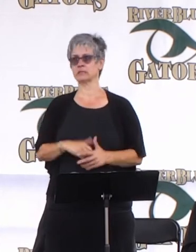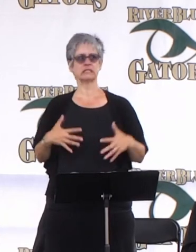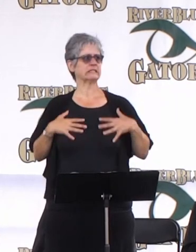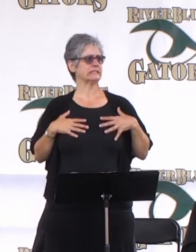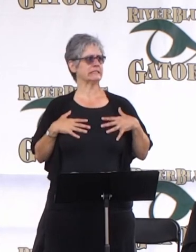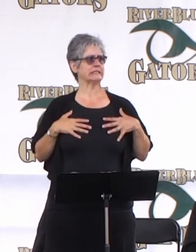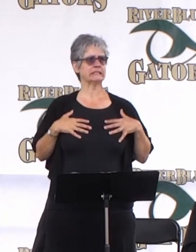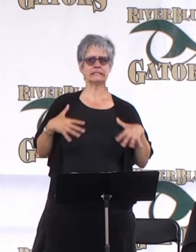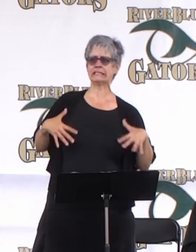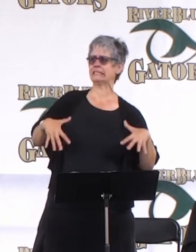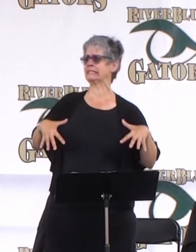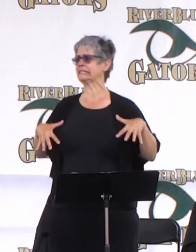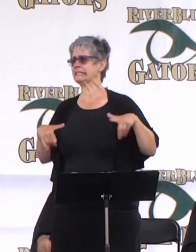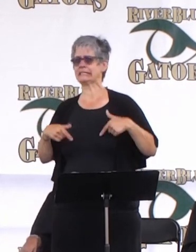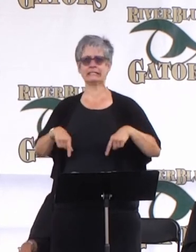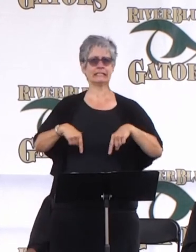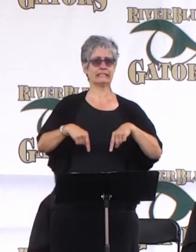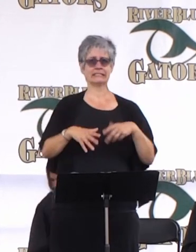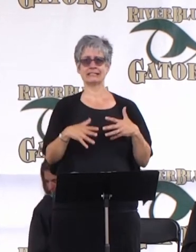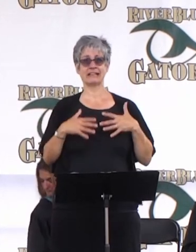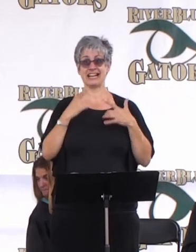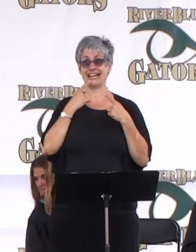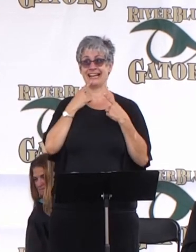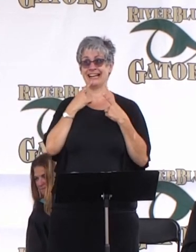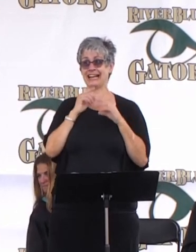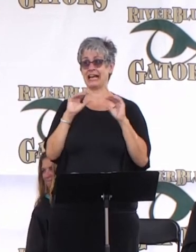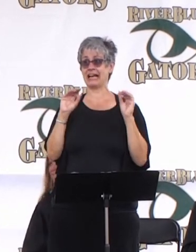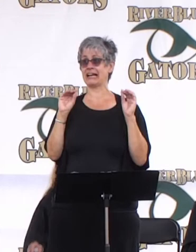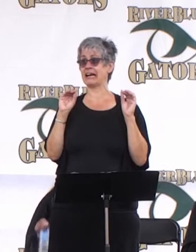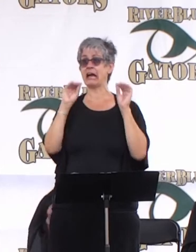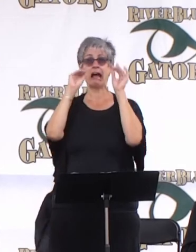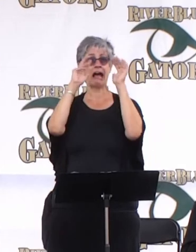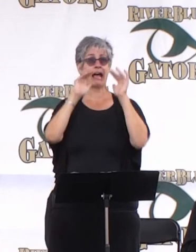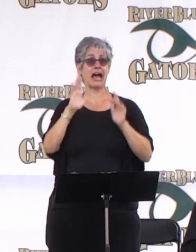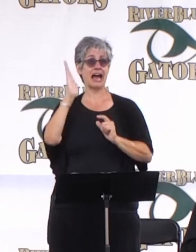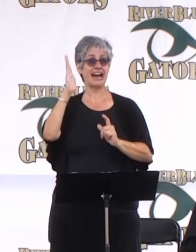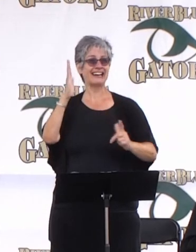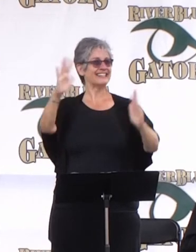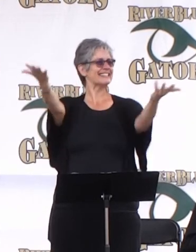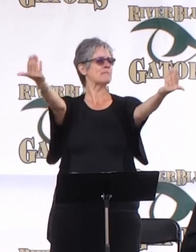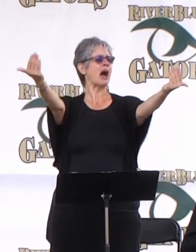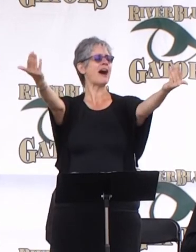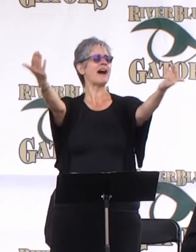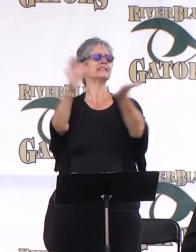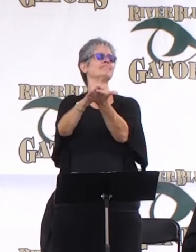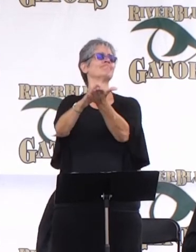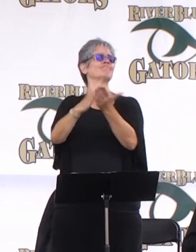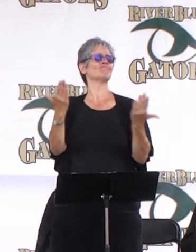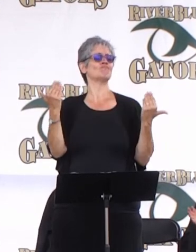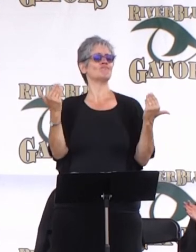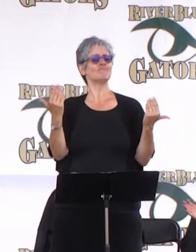Honestly, it's a little nerve-wracking, so although I haven't said much, a round of applause would be great.